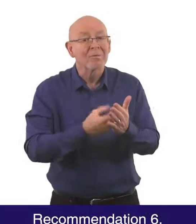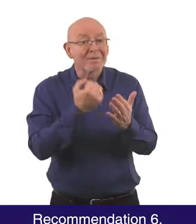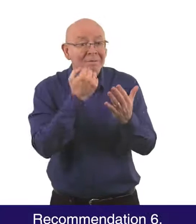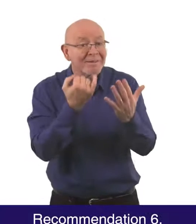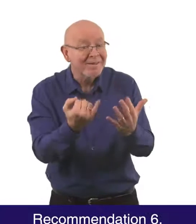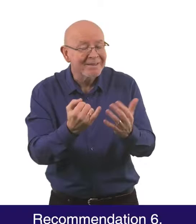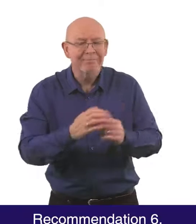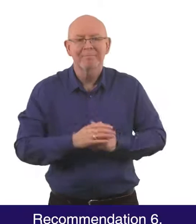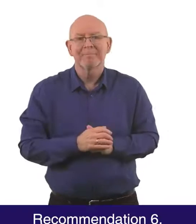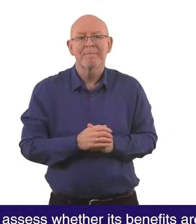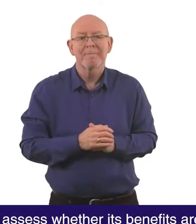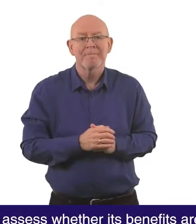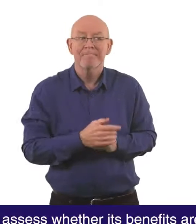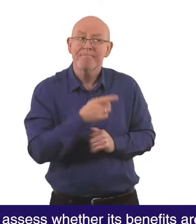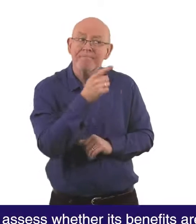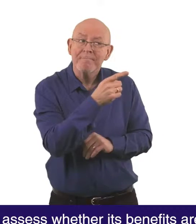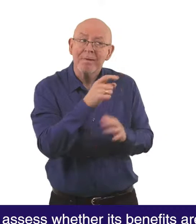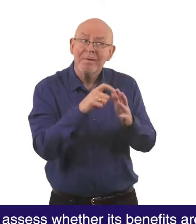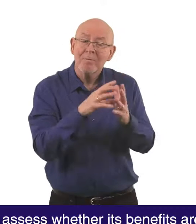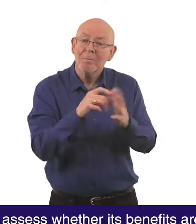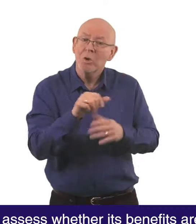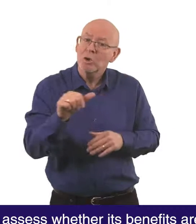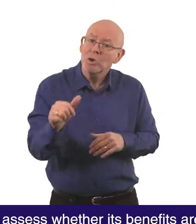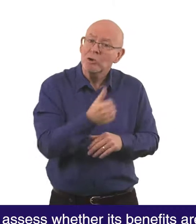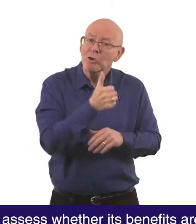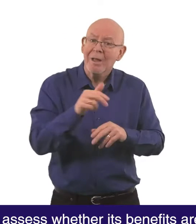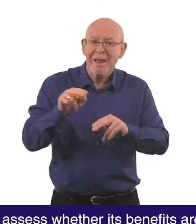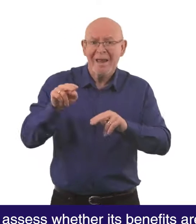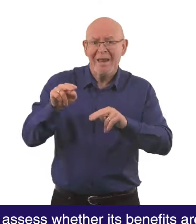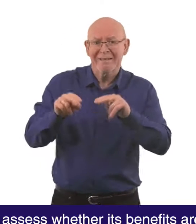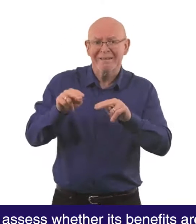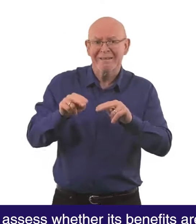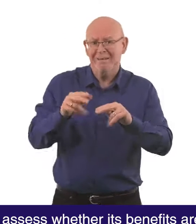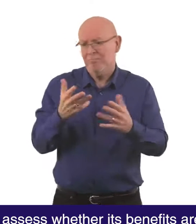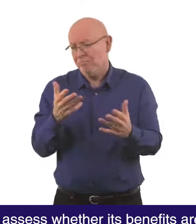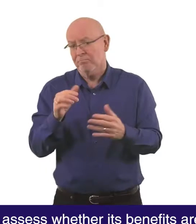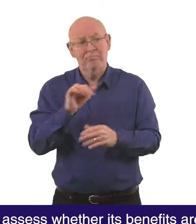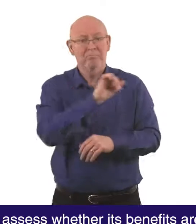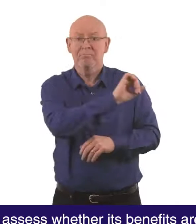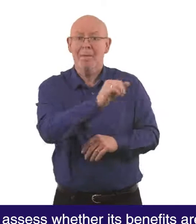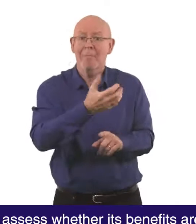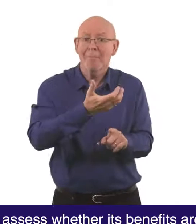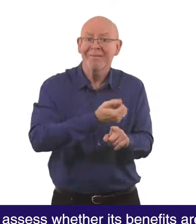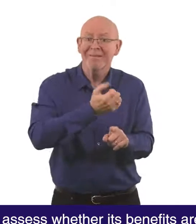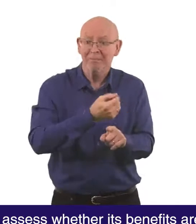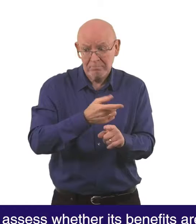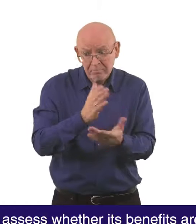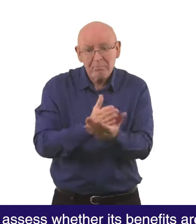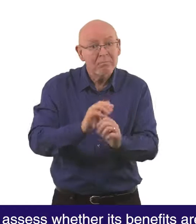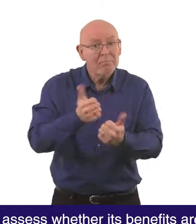Recommendation 6. DWP should assess whether its benefits are accessible and make improvements quickly when